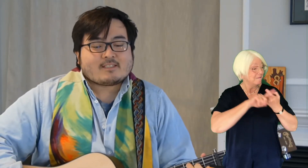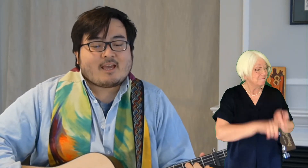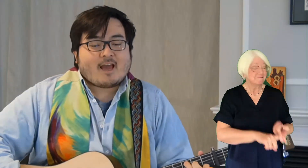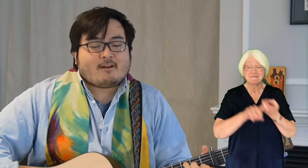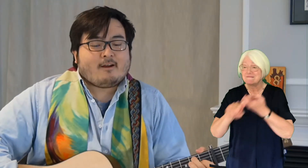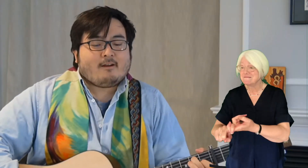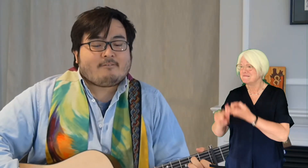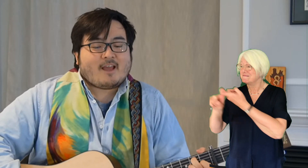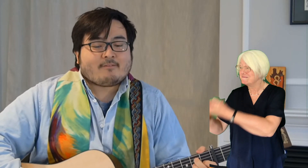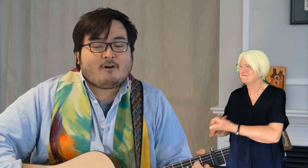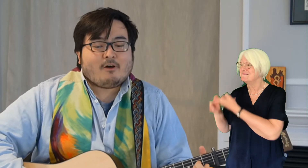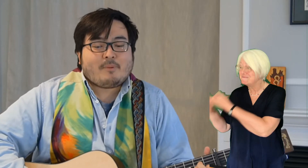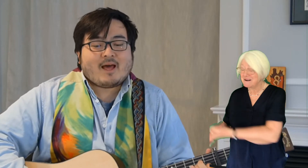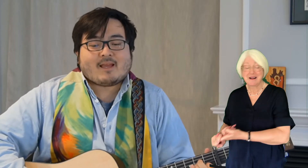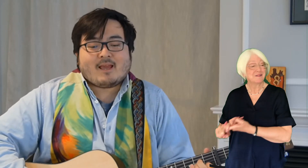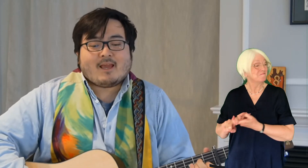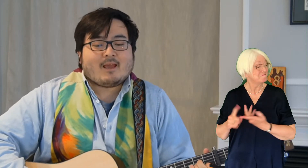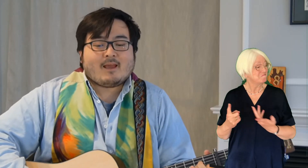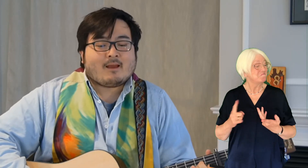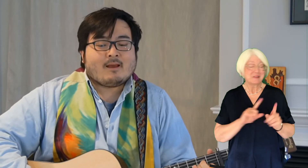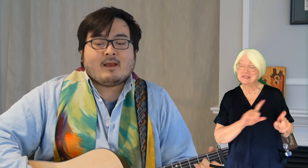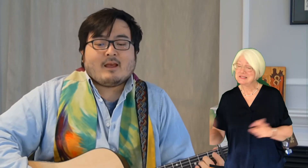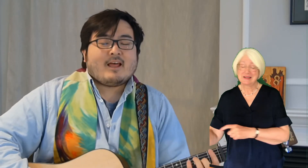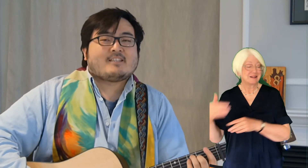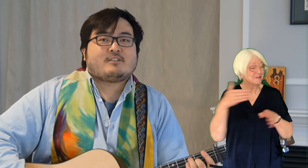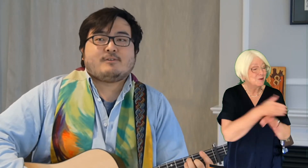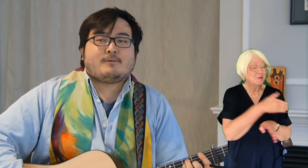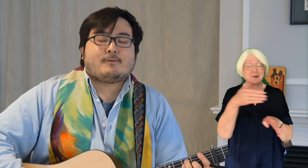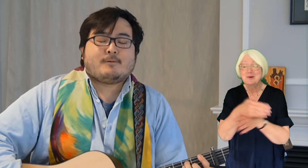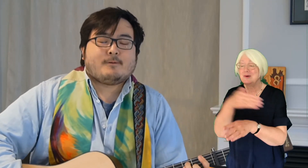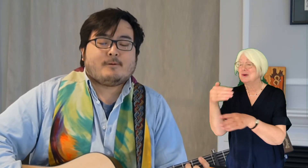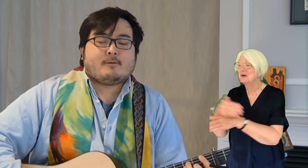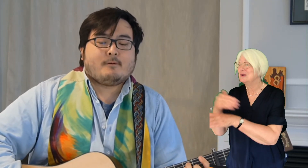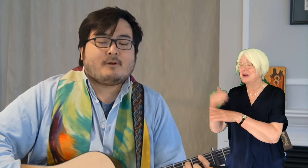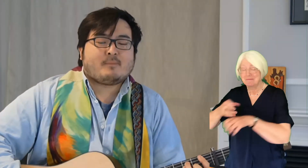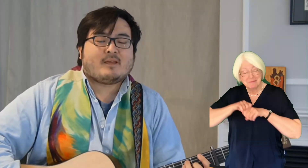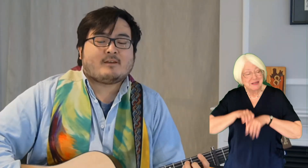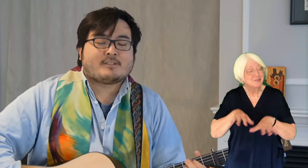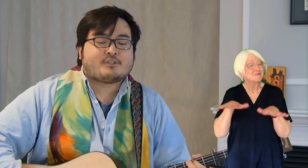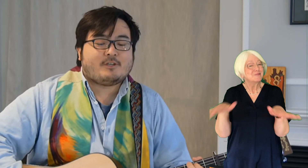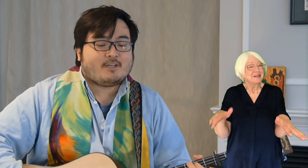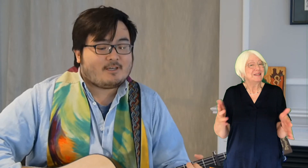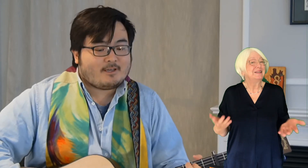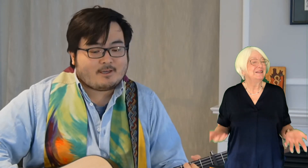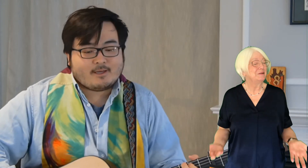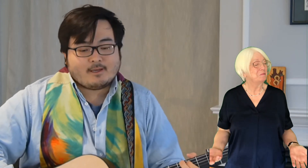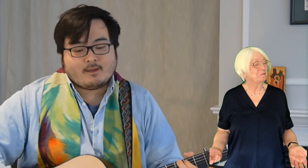a scattered faithful body that's doing